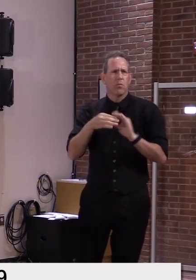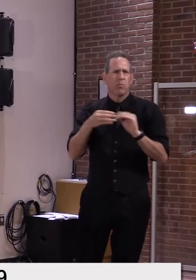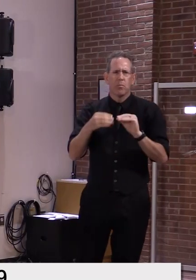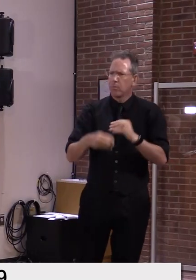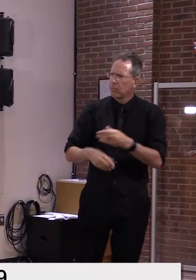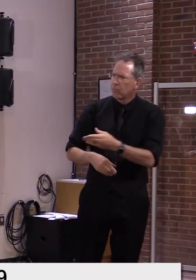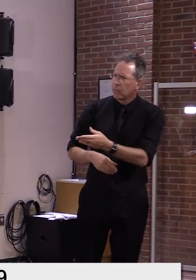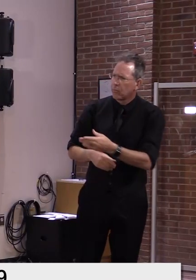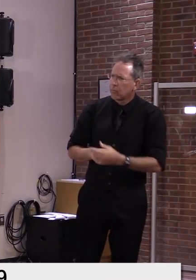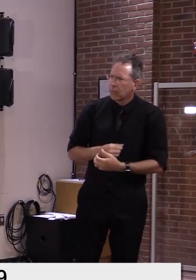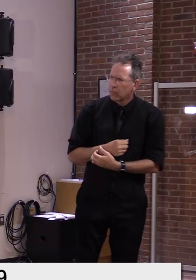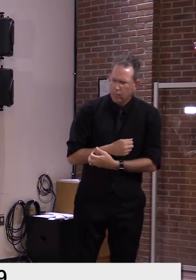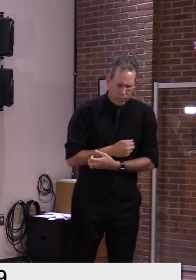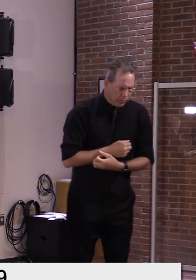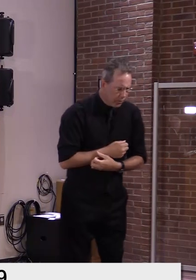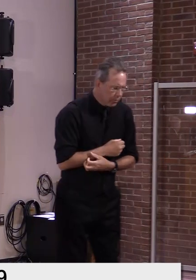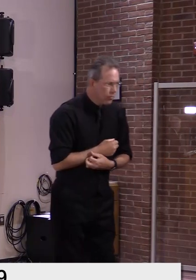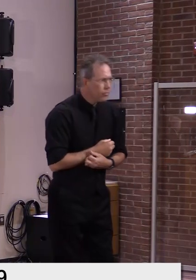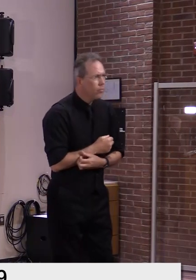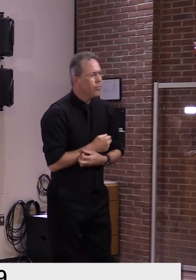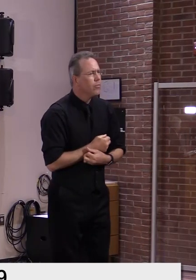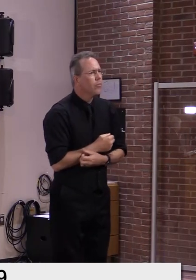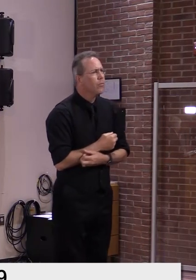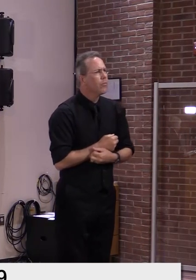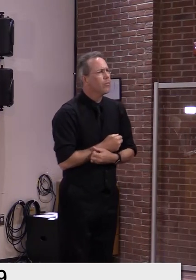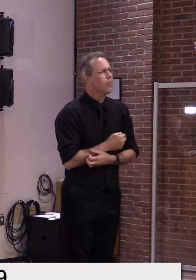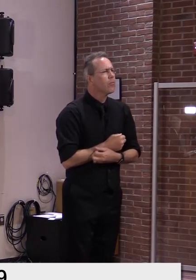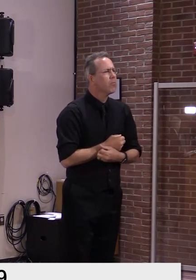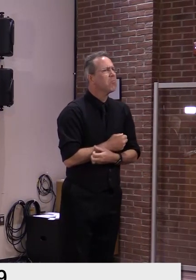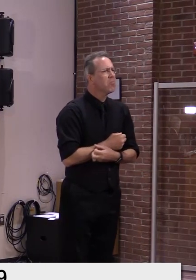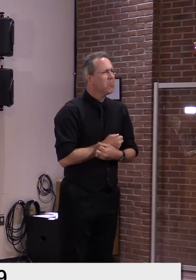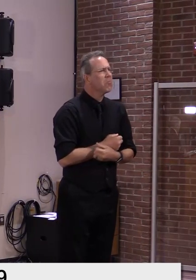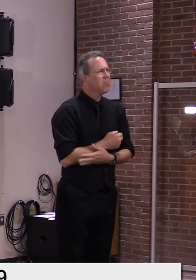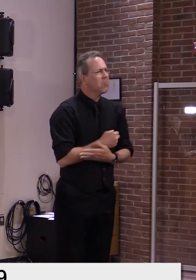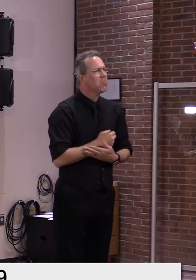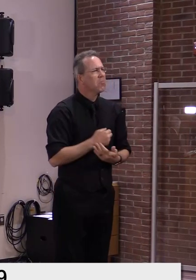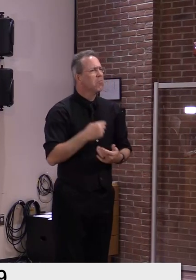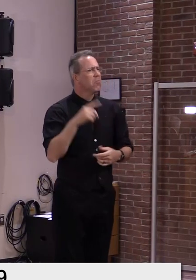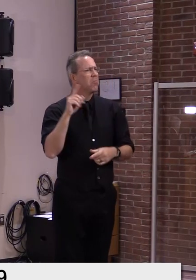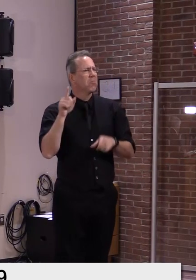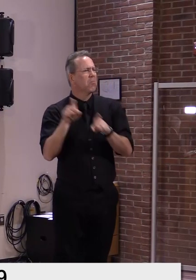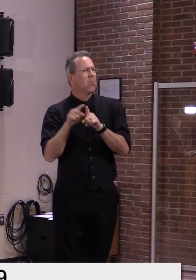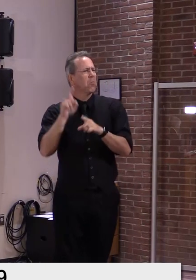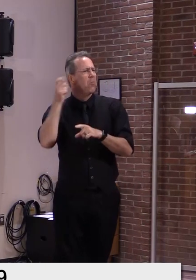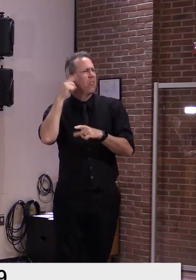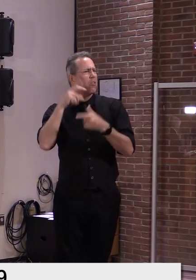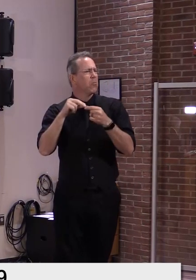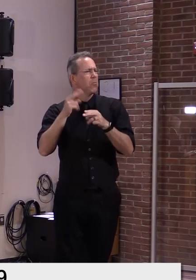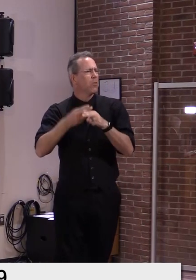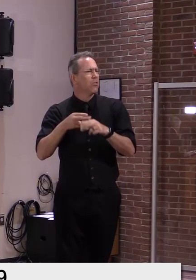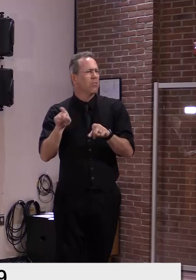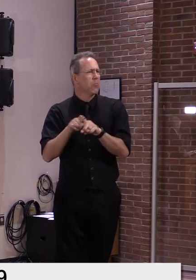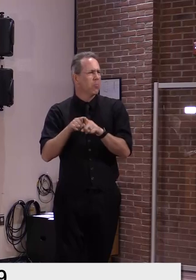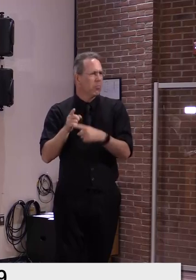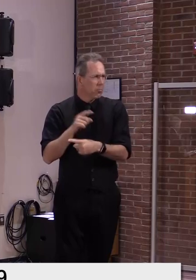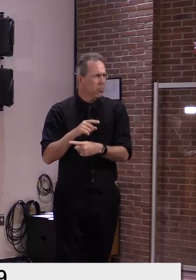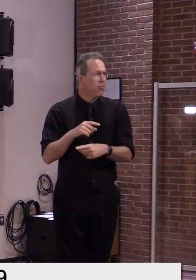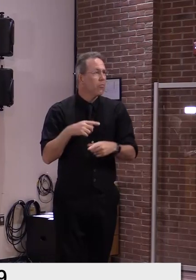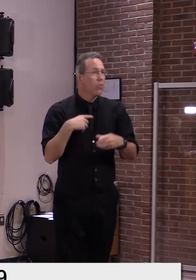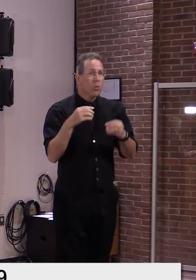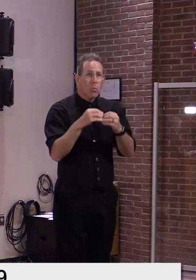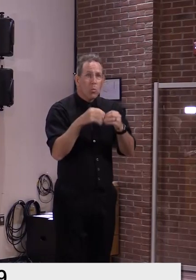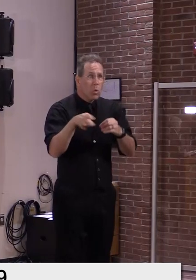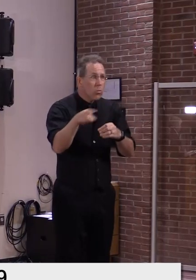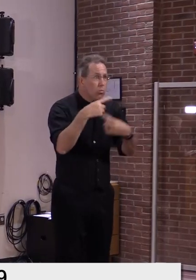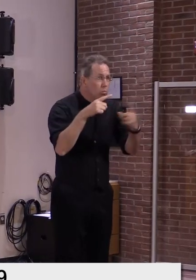Yeah, Liam, I'm just going to reiterate what the governor said. We want to open back up across the board. We have to pay attention to